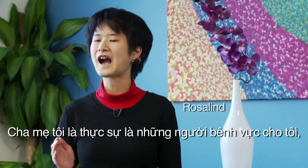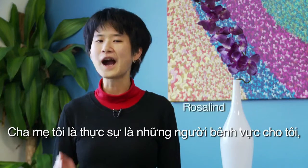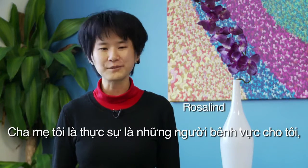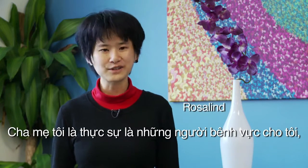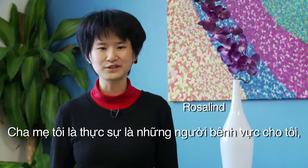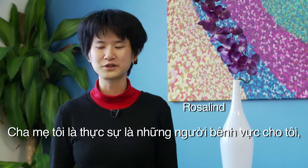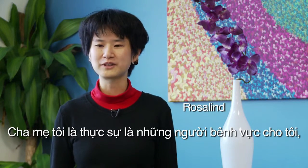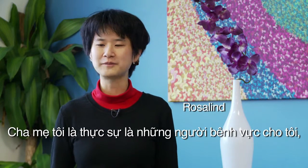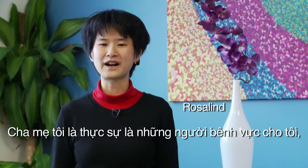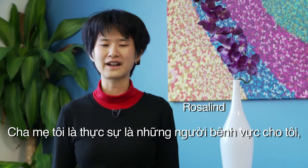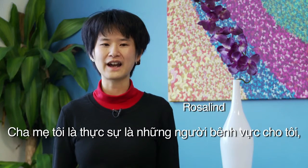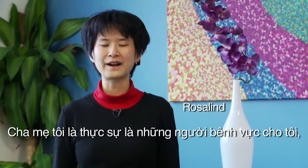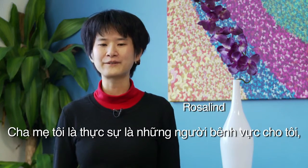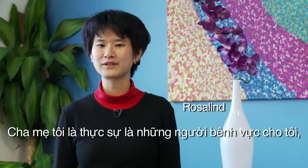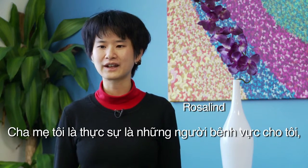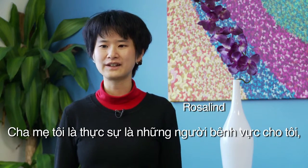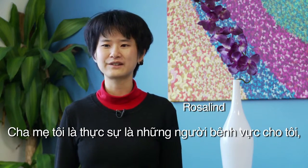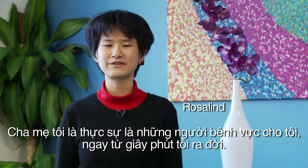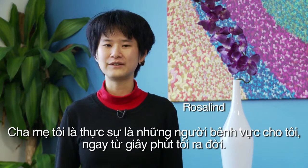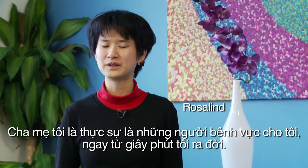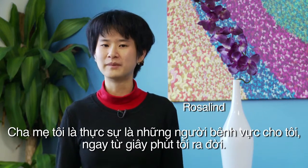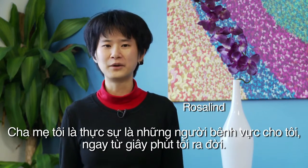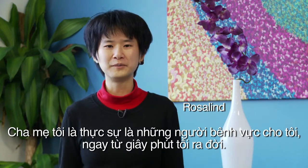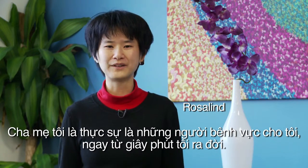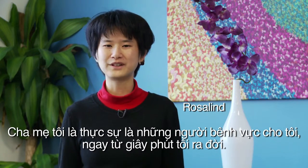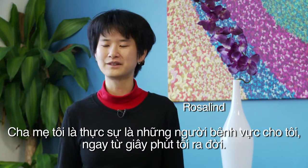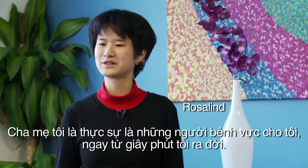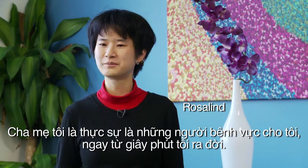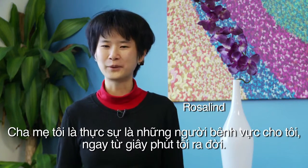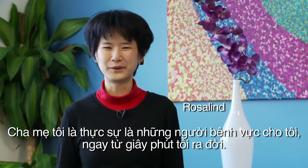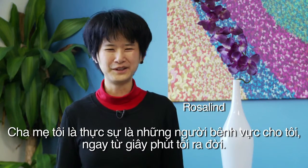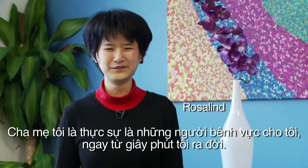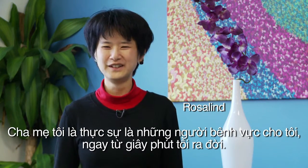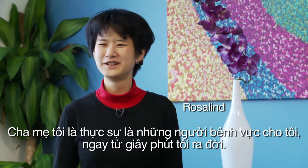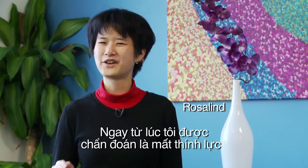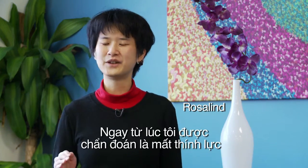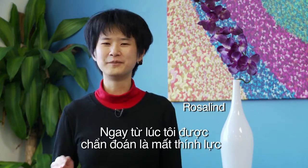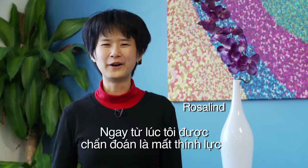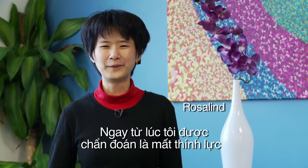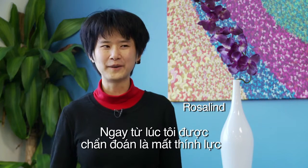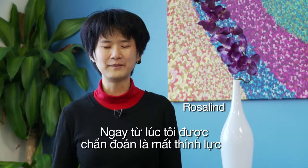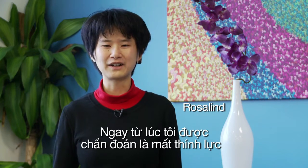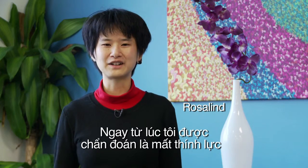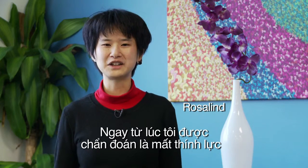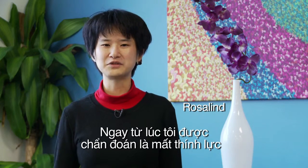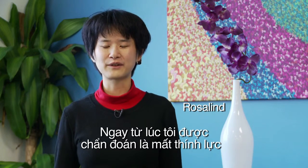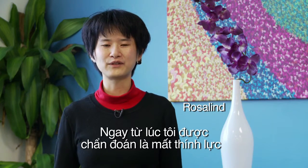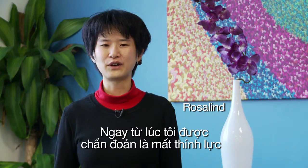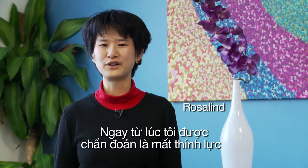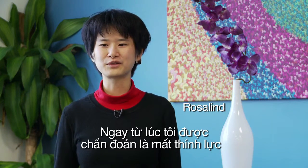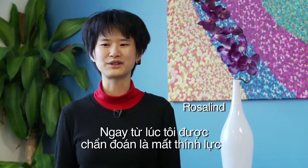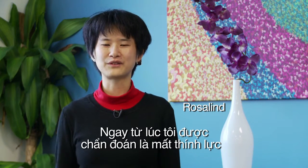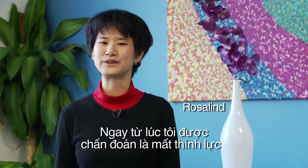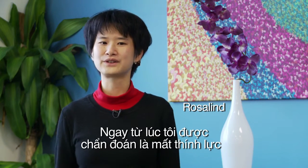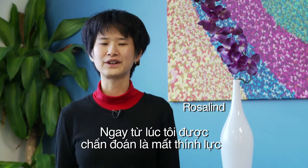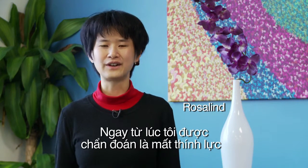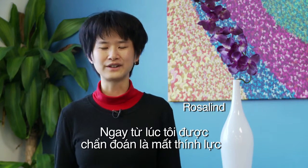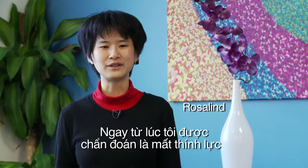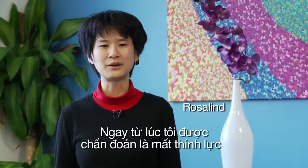absolutely my advocates from the moment I was born, from the moment my hearing loss was first diagnosed.